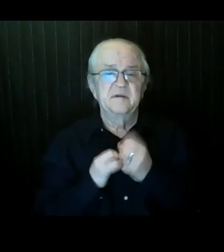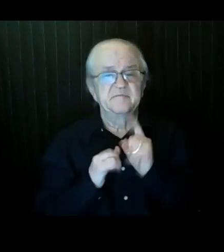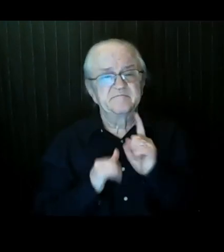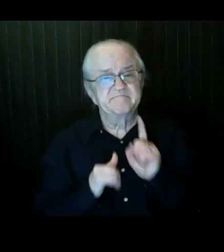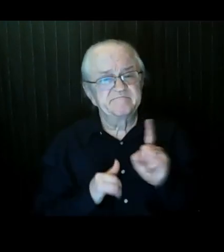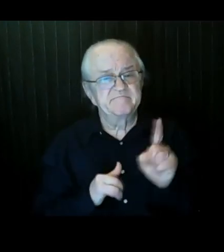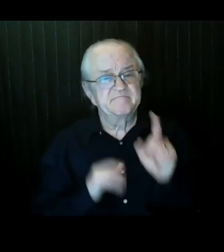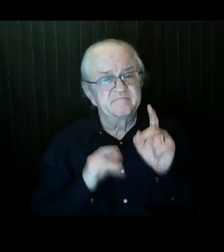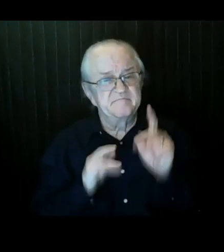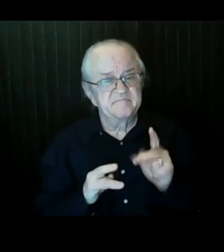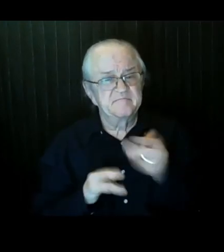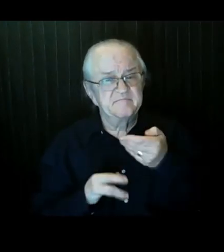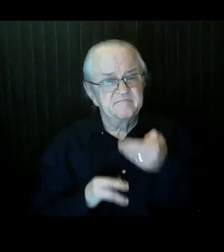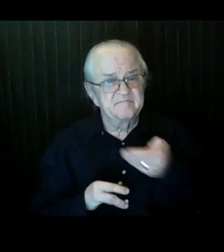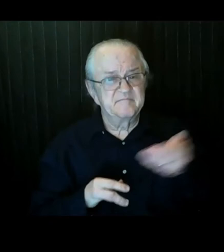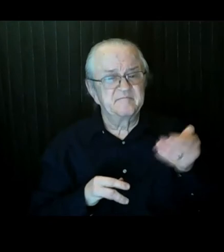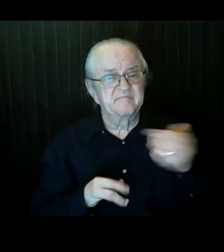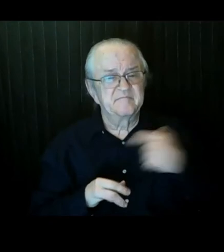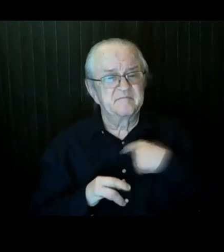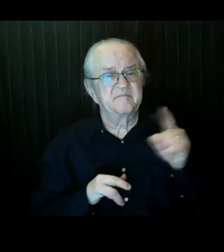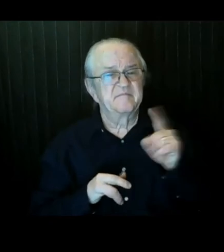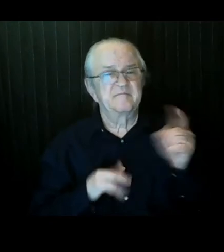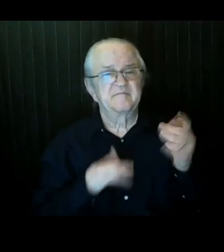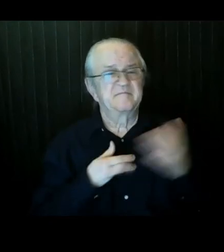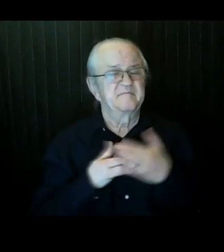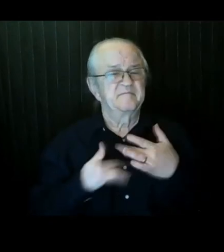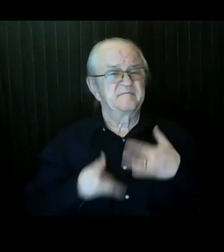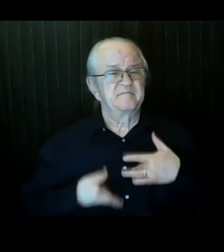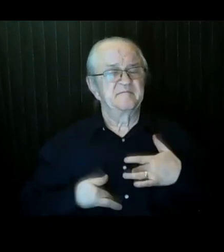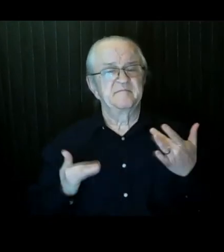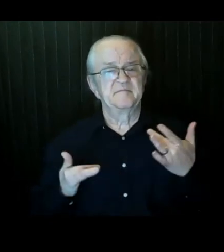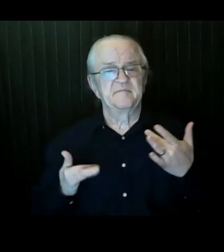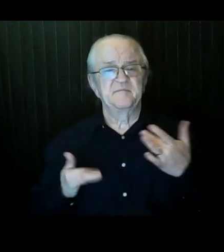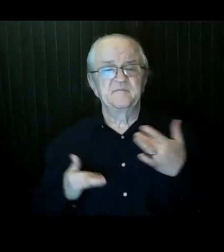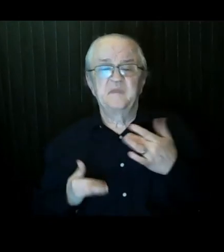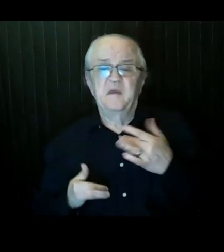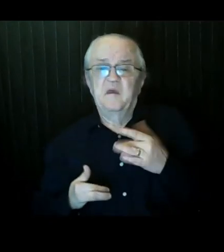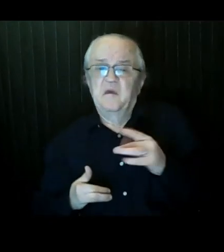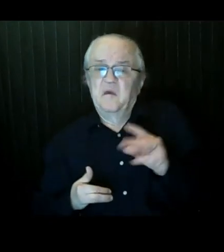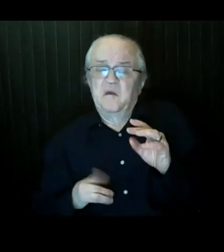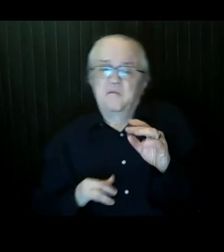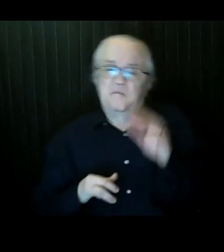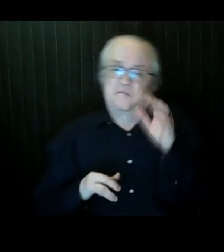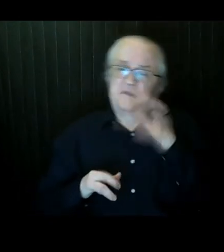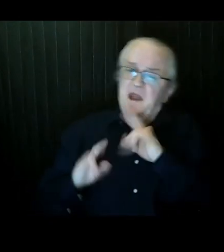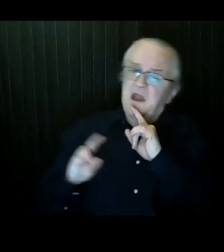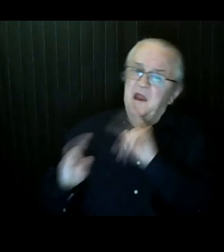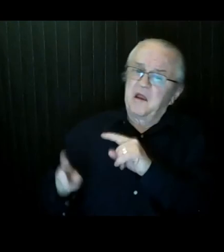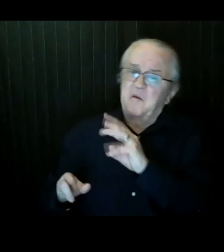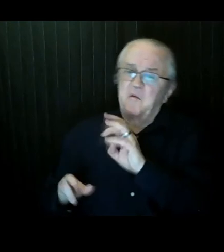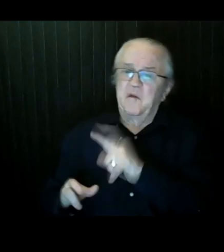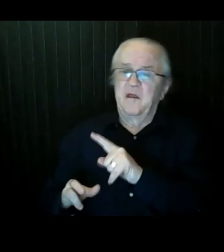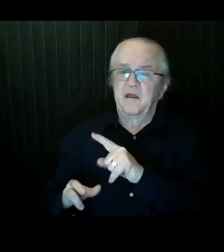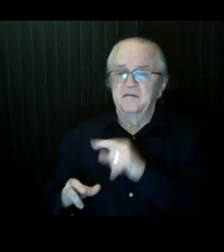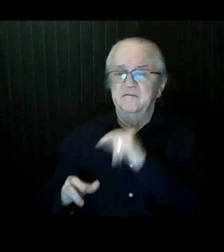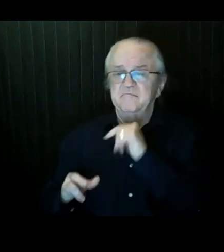what, I think I'm going to, where's the nearest kind of excitement? And he said, well, you know, I'm not much